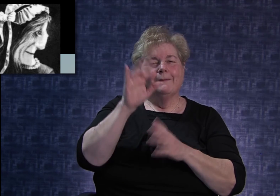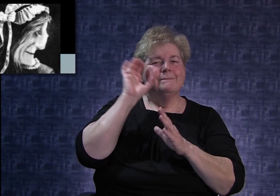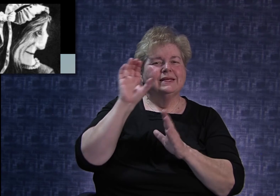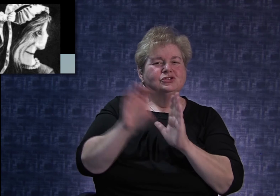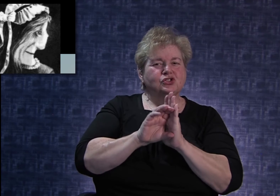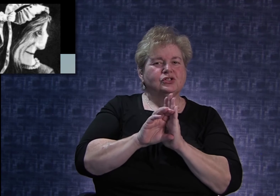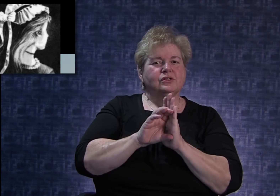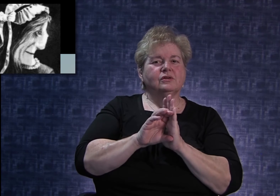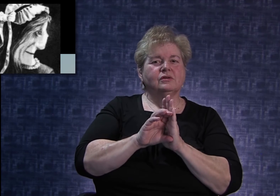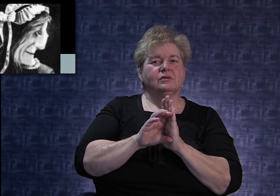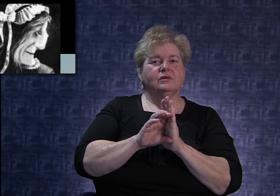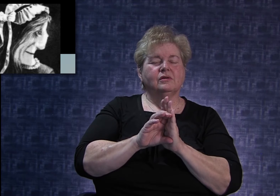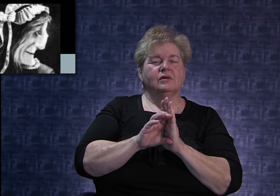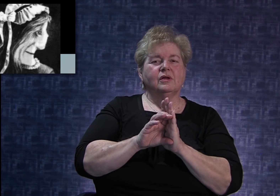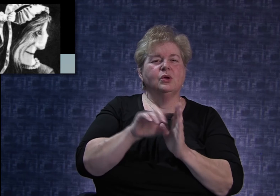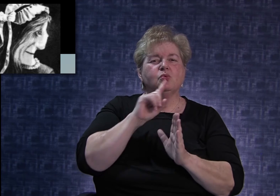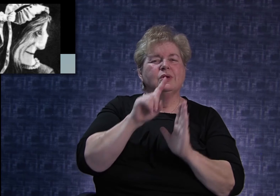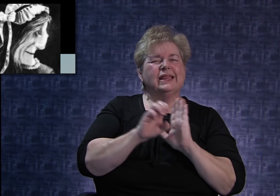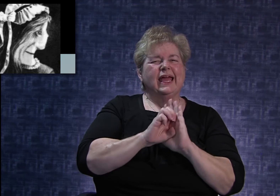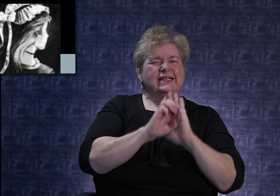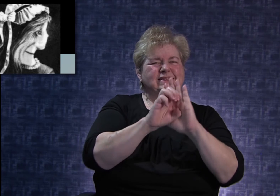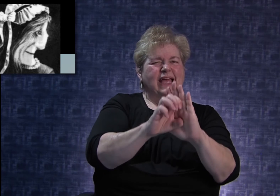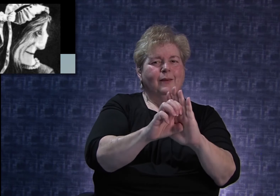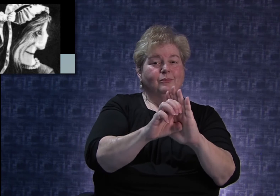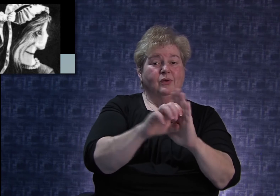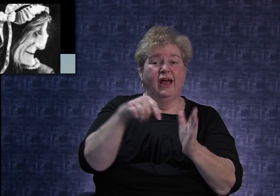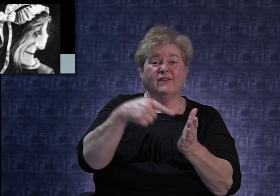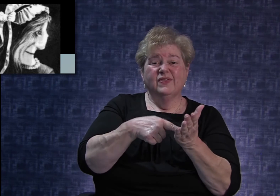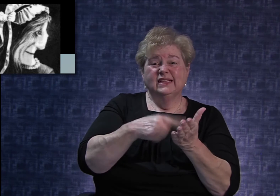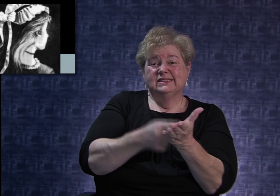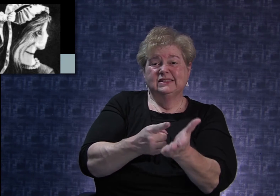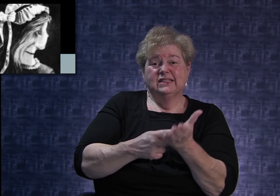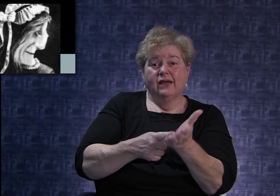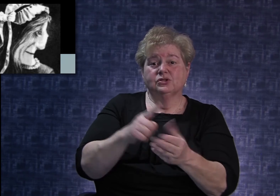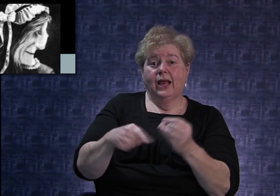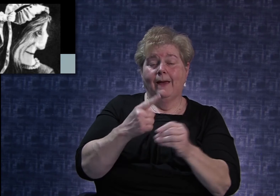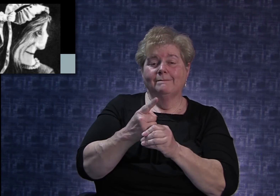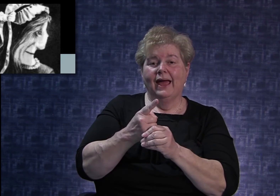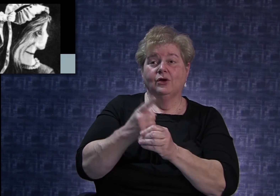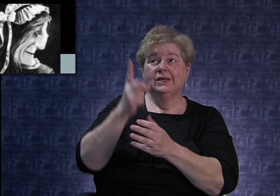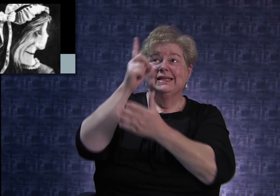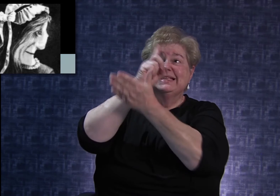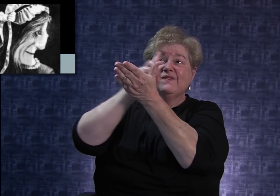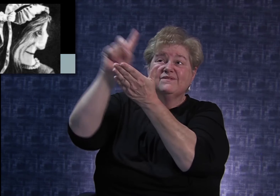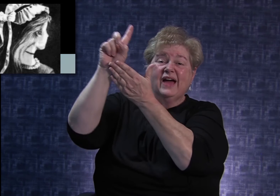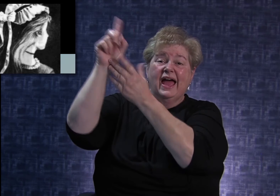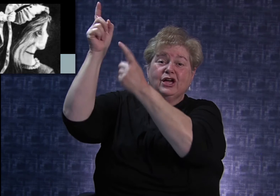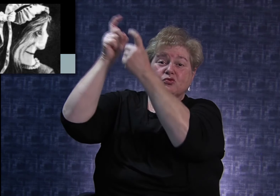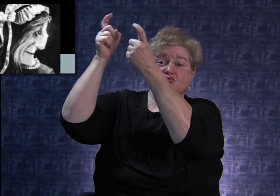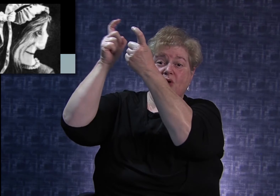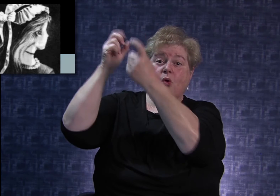me, is this illustration of this discussion about divine sovereignty and